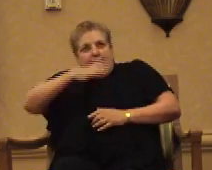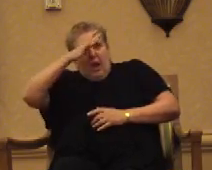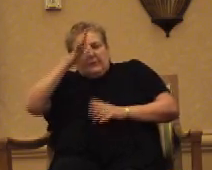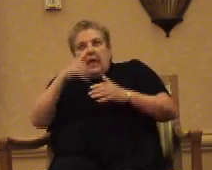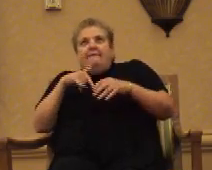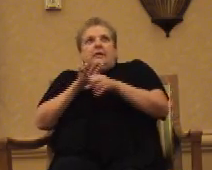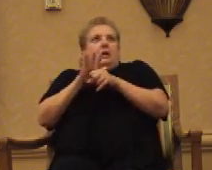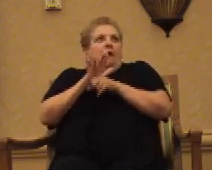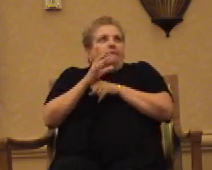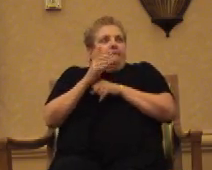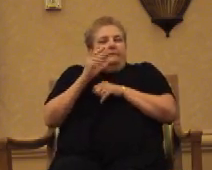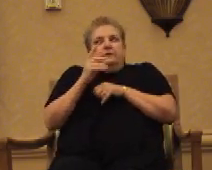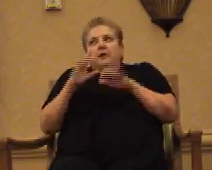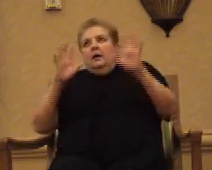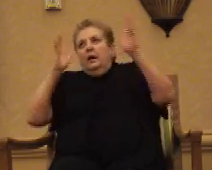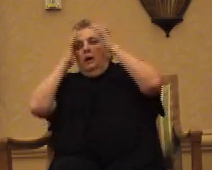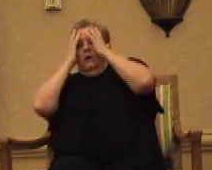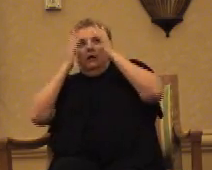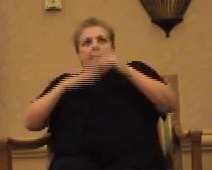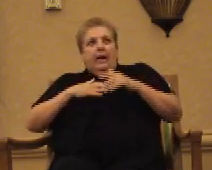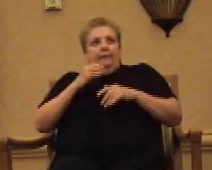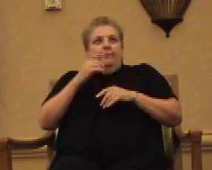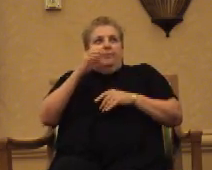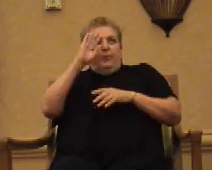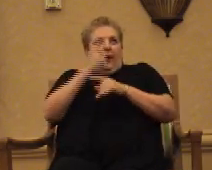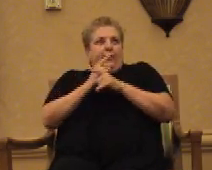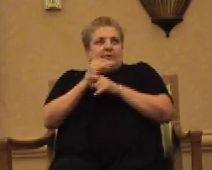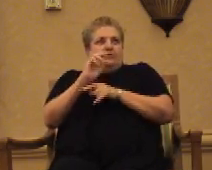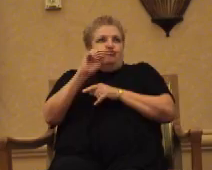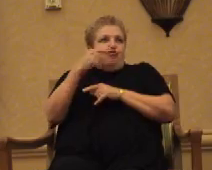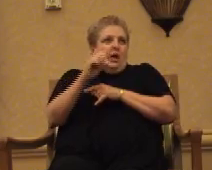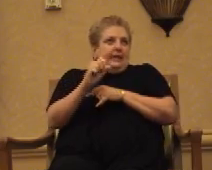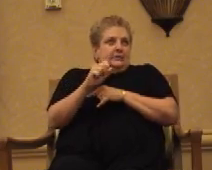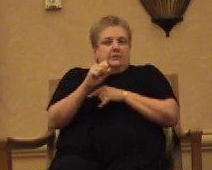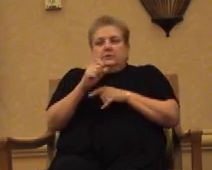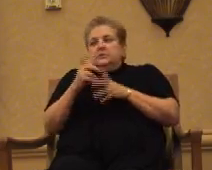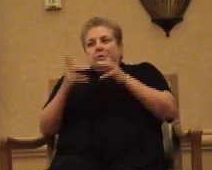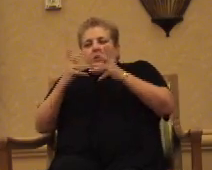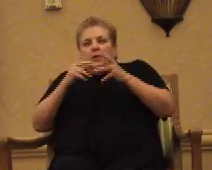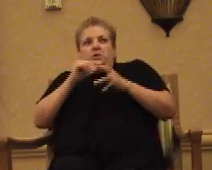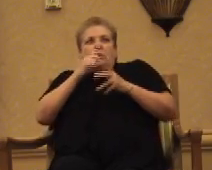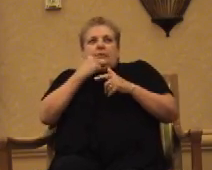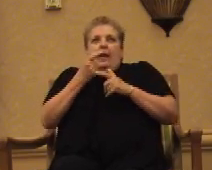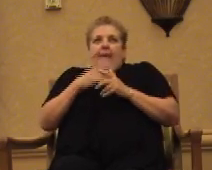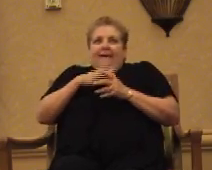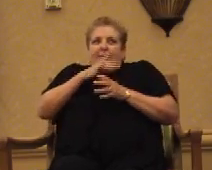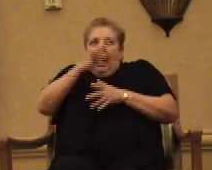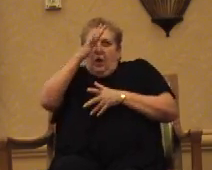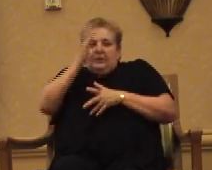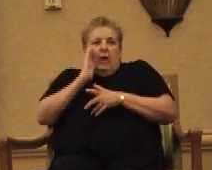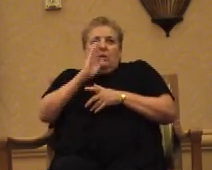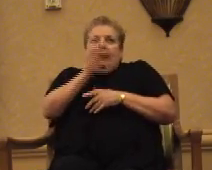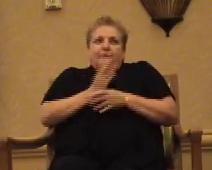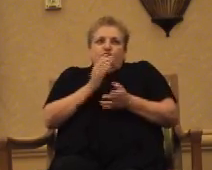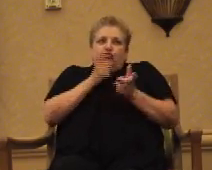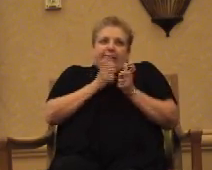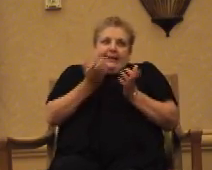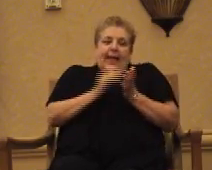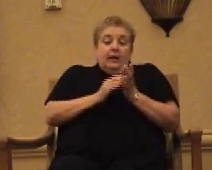my drug pusher brother, don't tell him about this, I'll never drink again. He gave me something, and somewhere in the middle of the